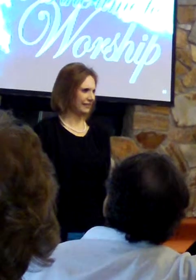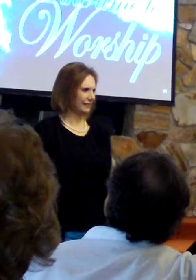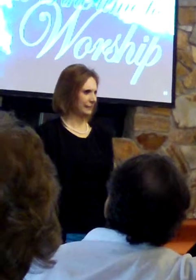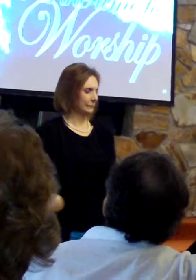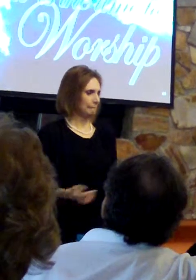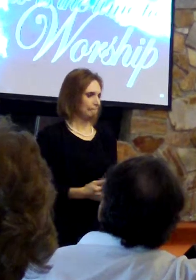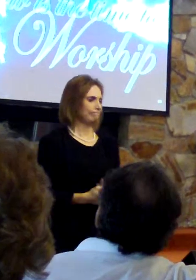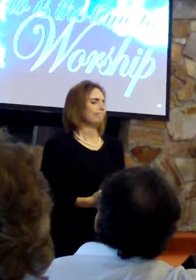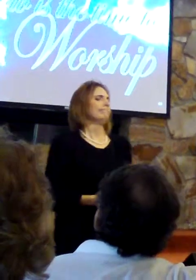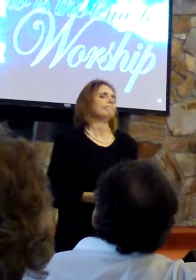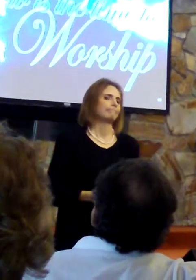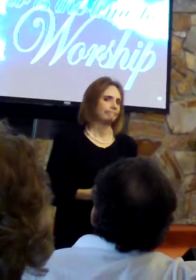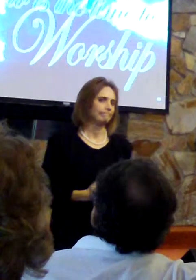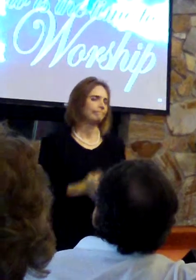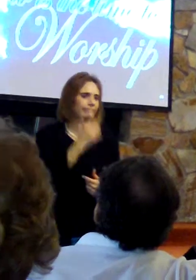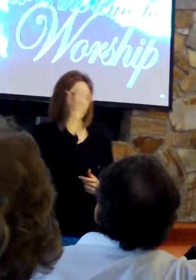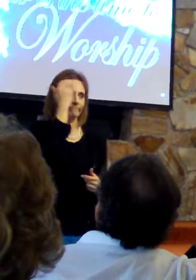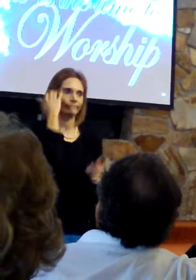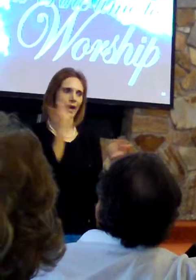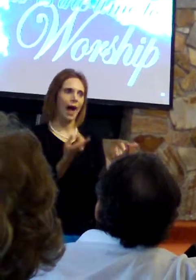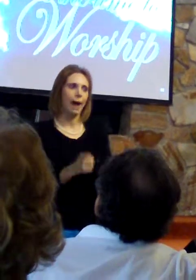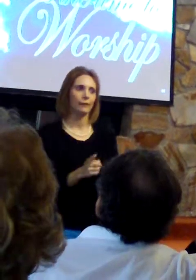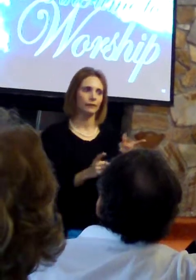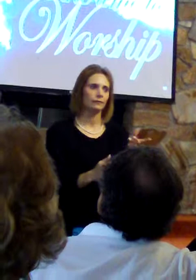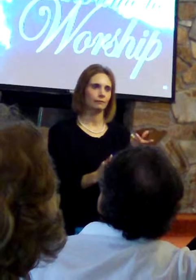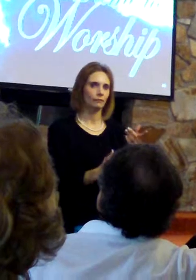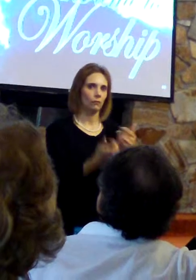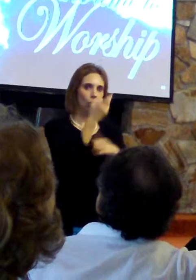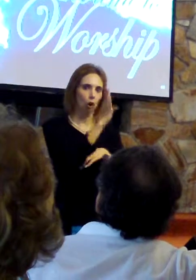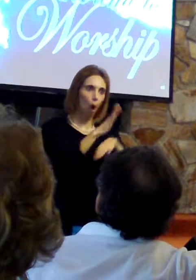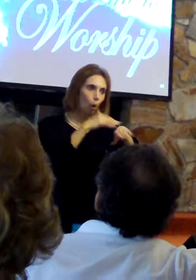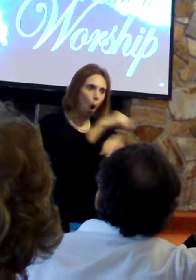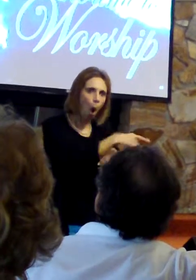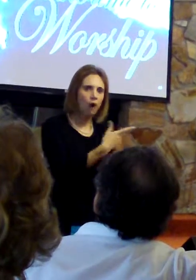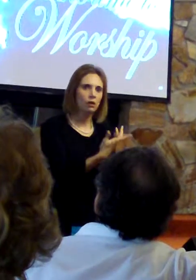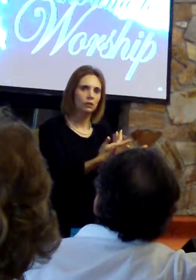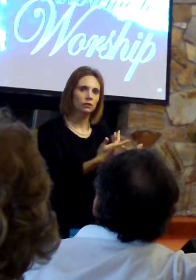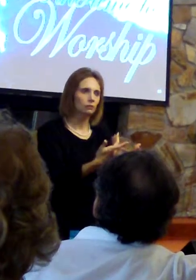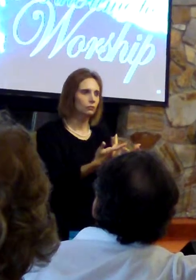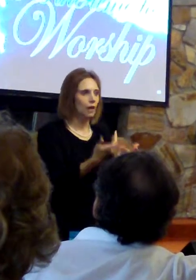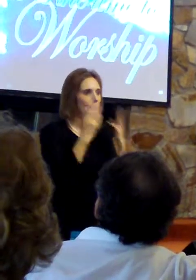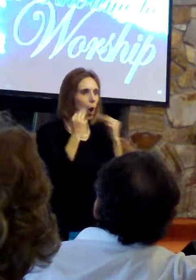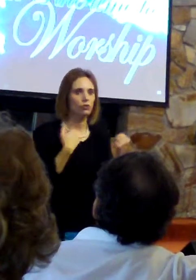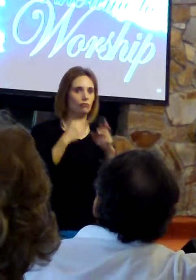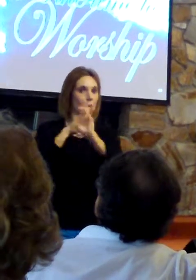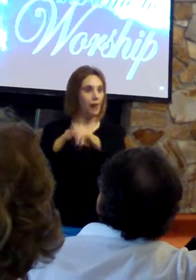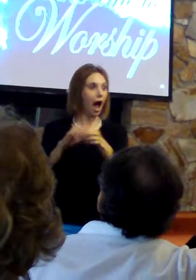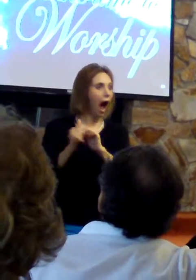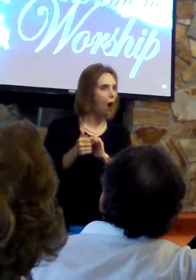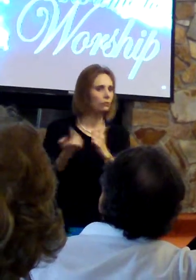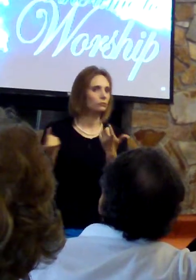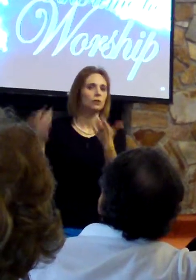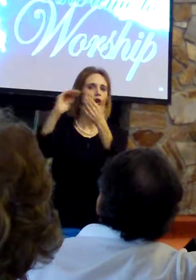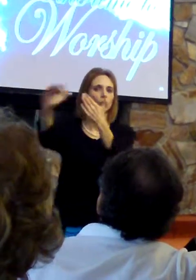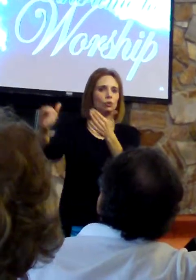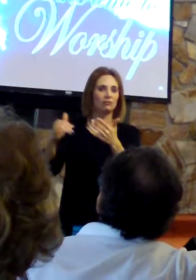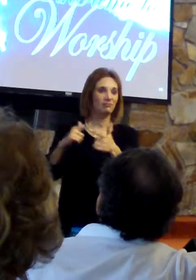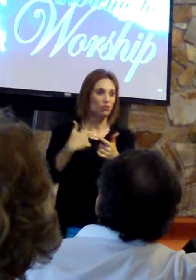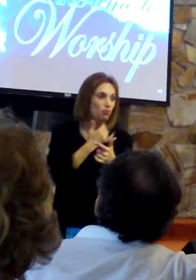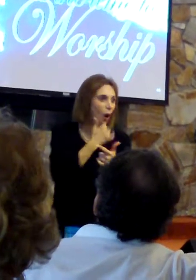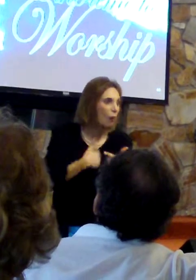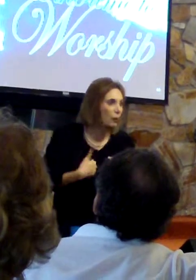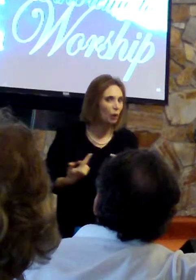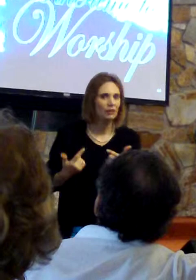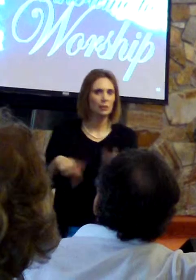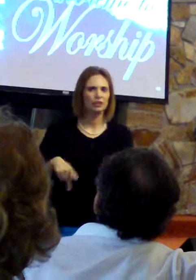And so Moses offers God 4 excuses as to, God, you've got the wrong person. And I believe